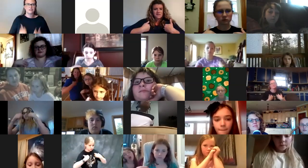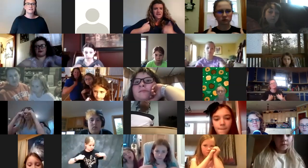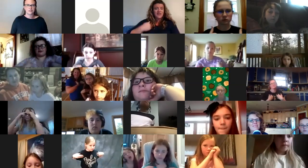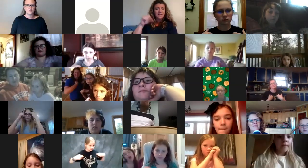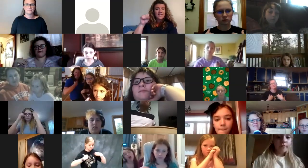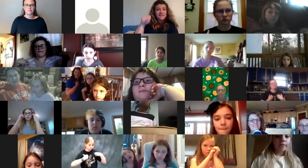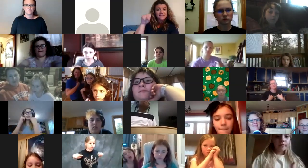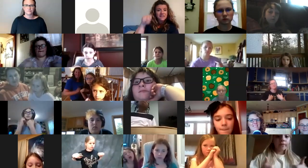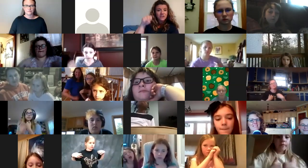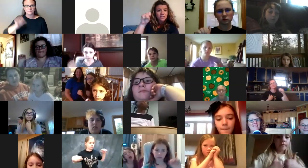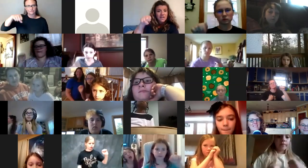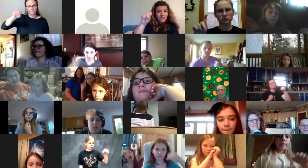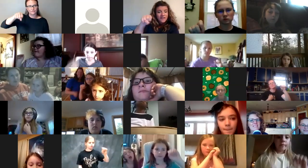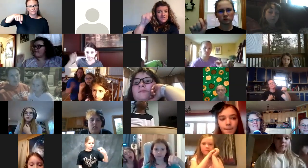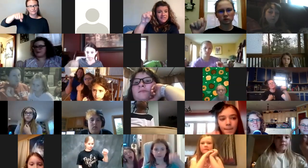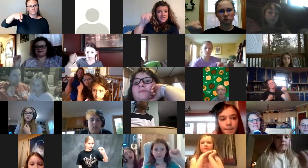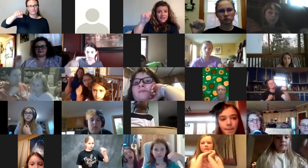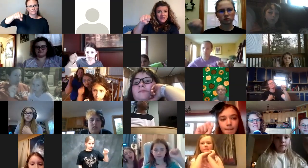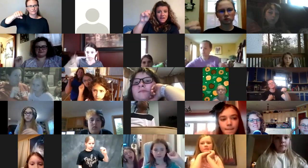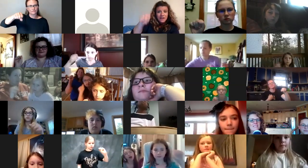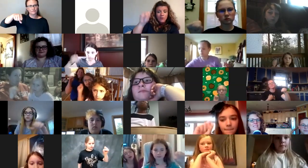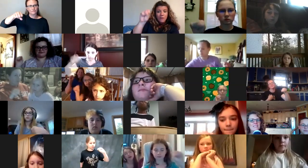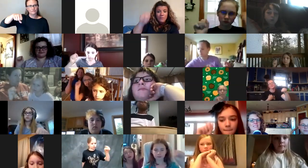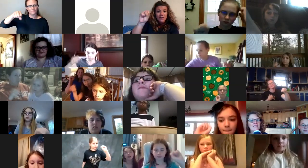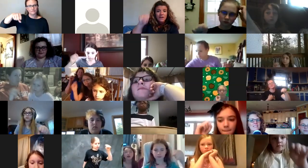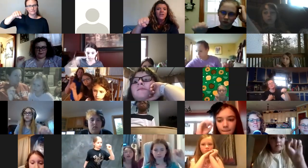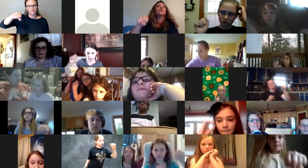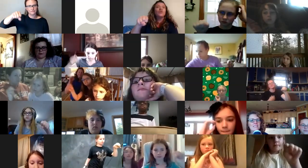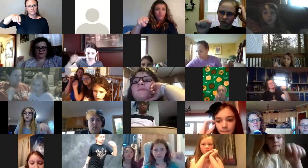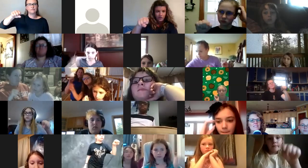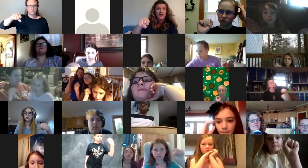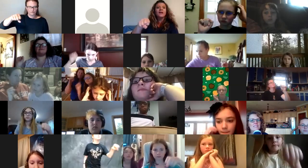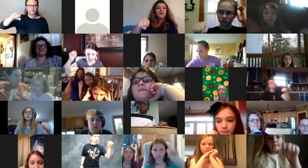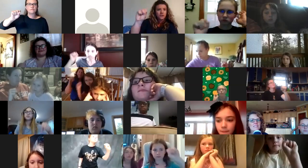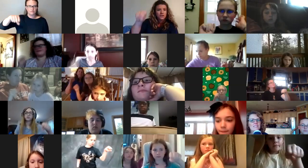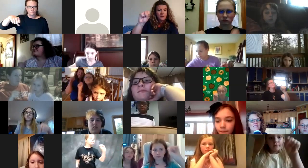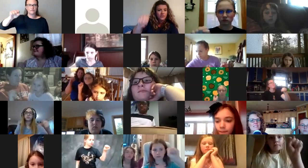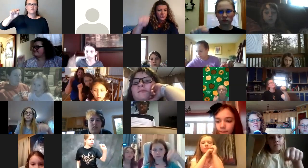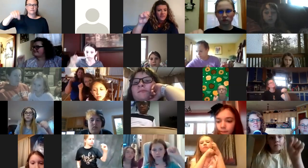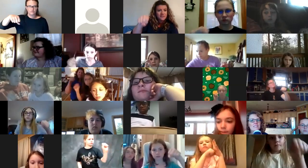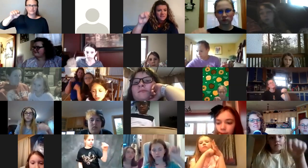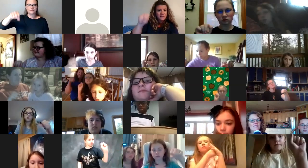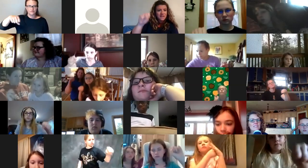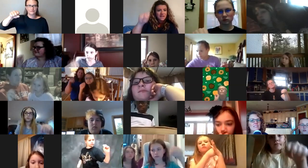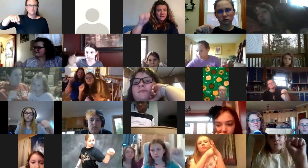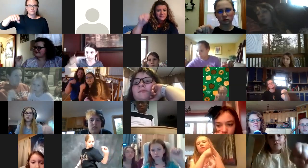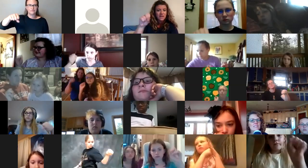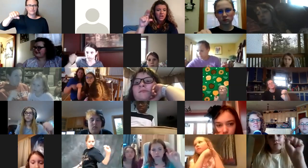And then yes, you just take a fist and go up and down like you would do with your head. You just do that with your fist. Yes,